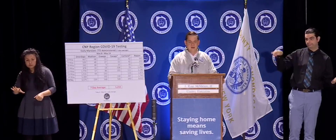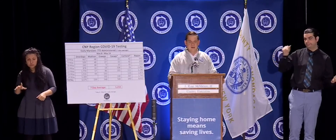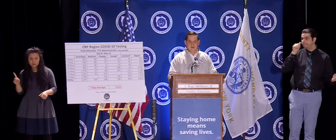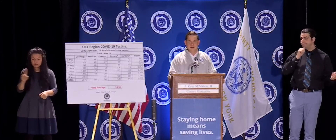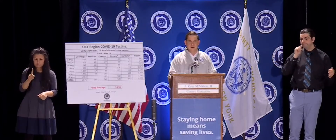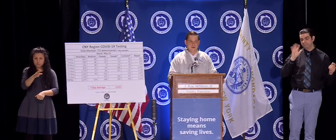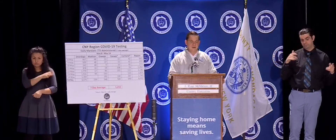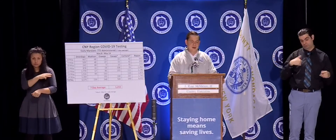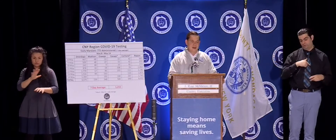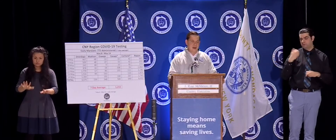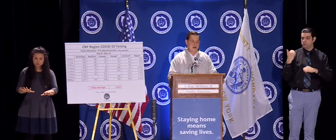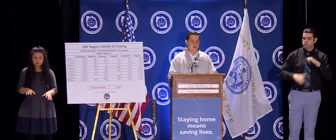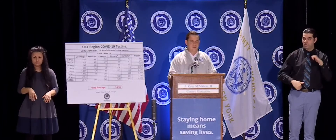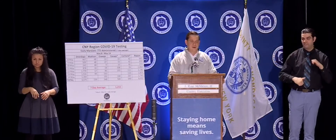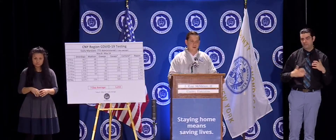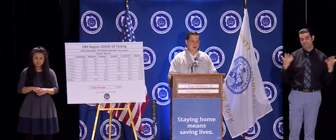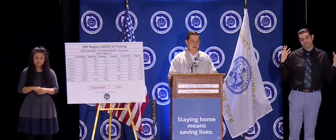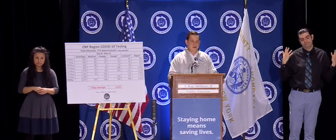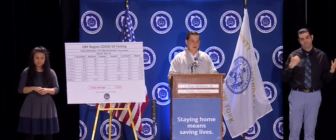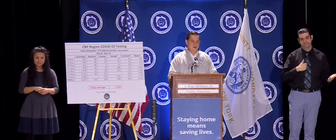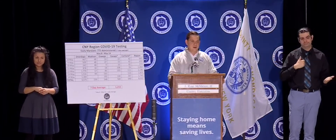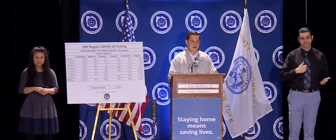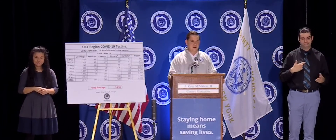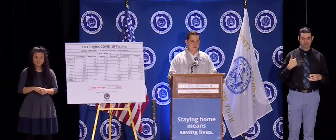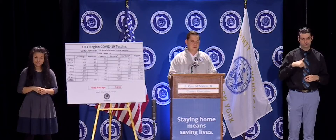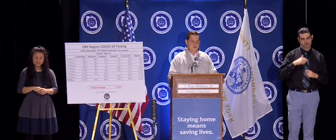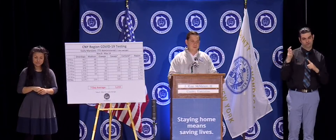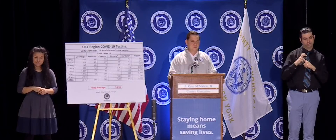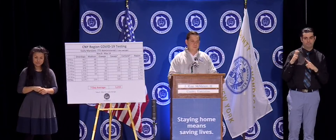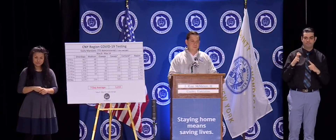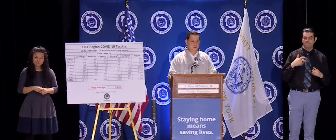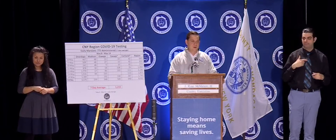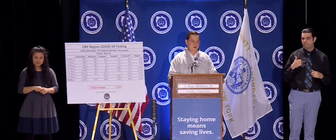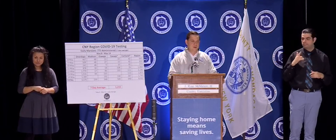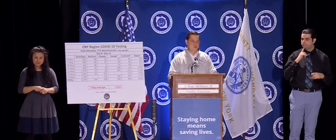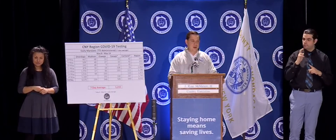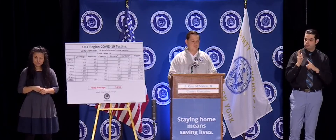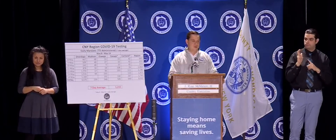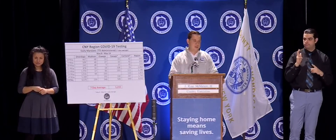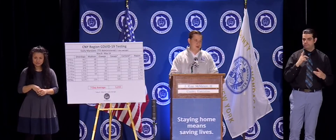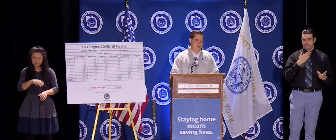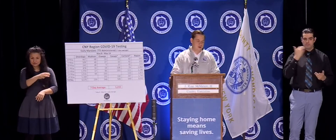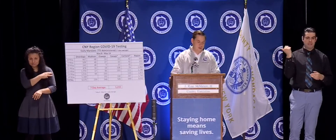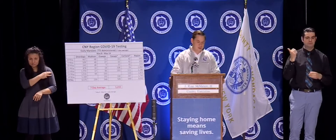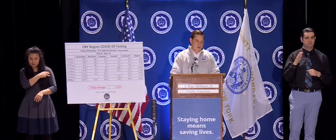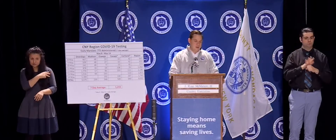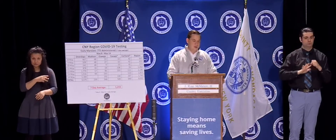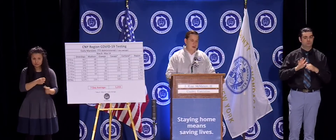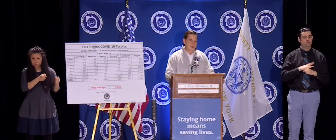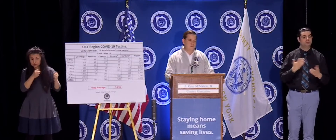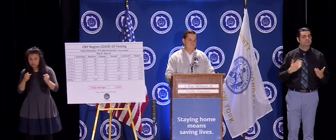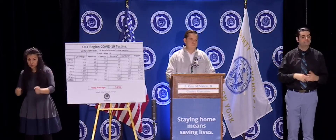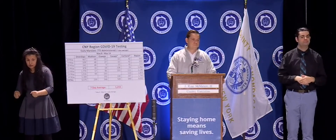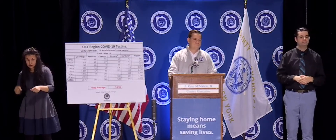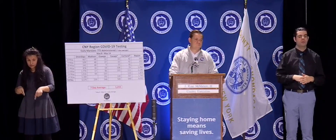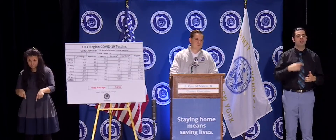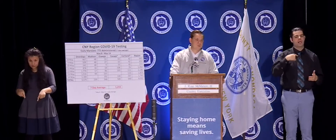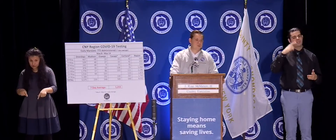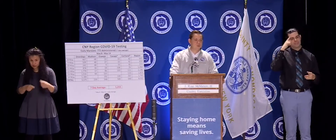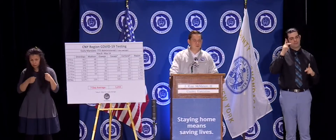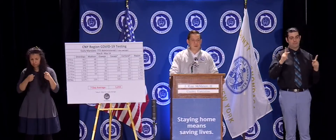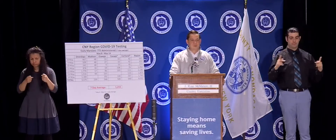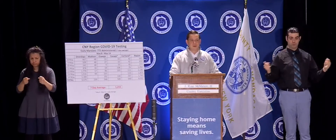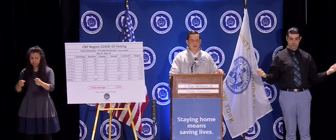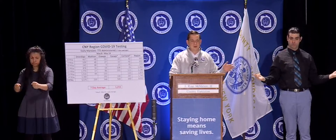yeah, I don't think people are going to travel here